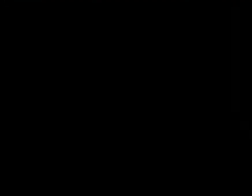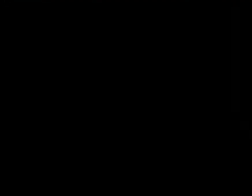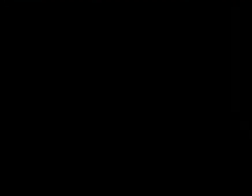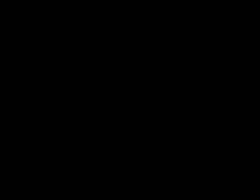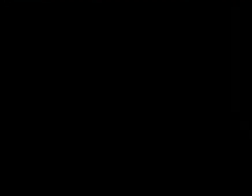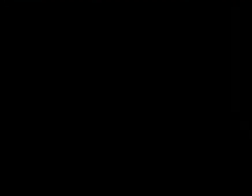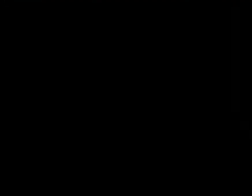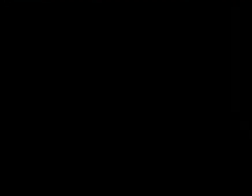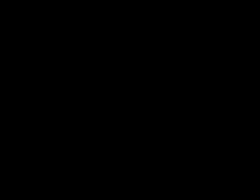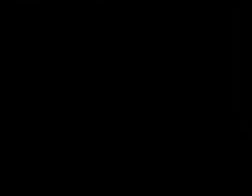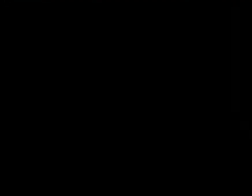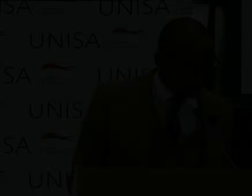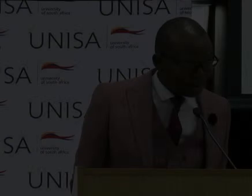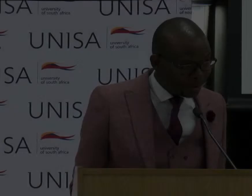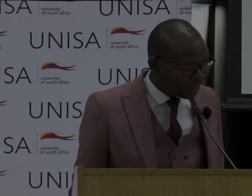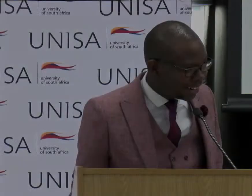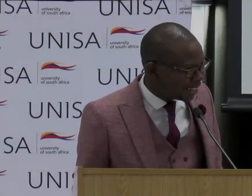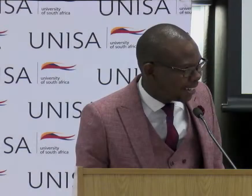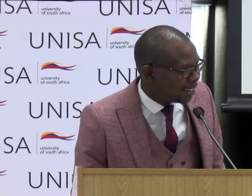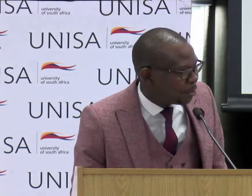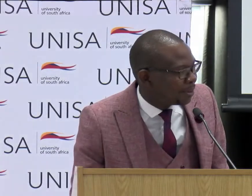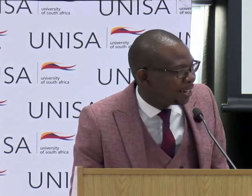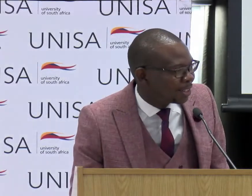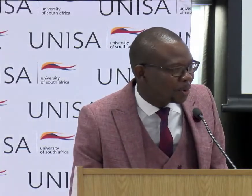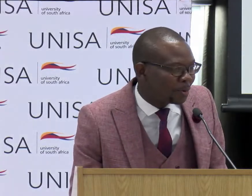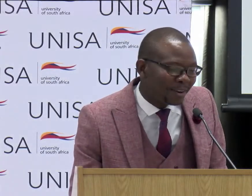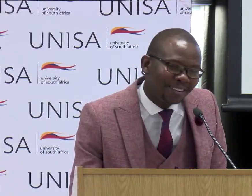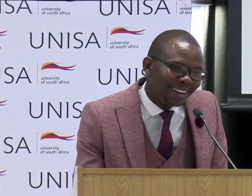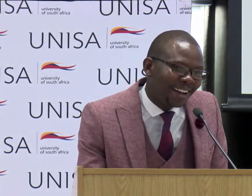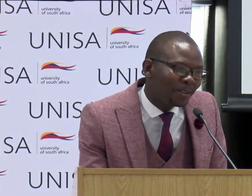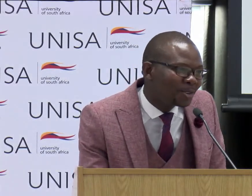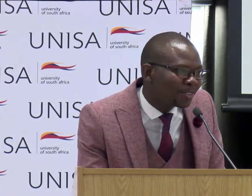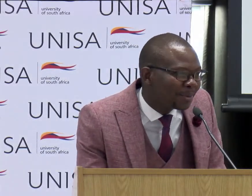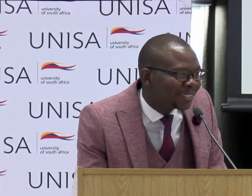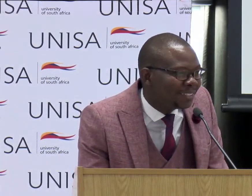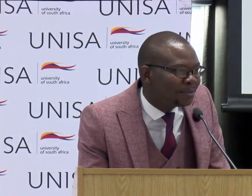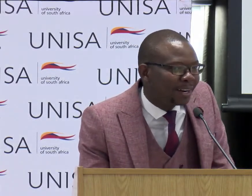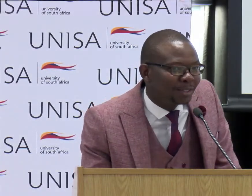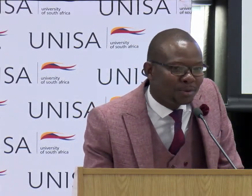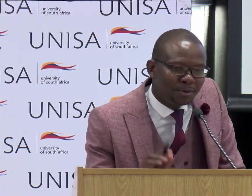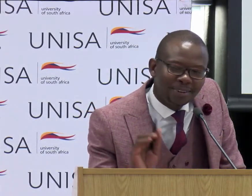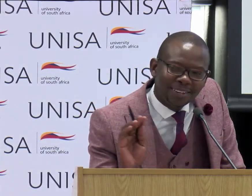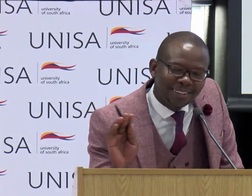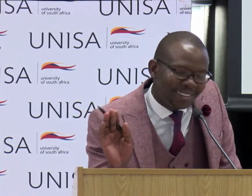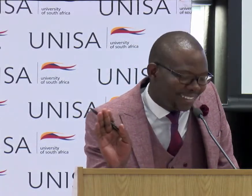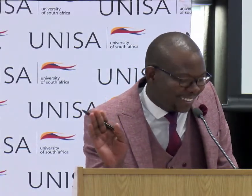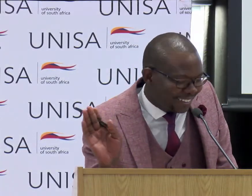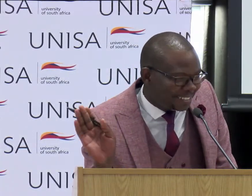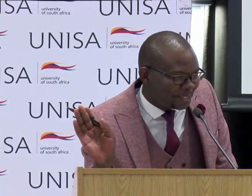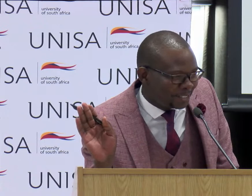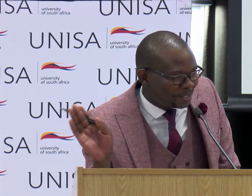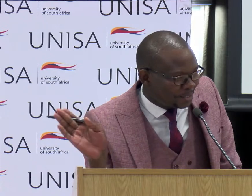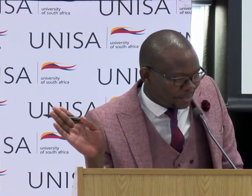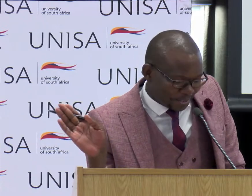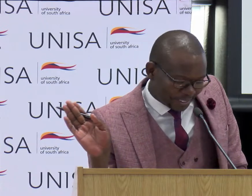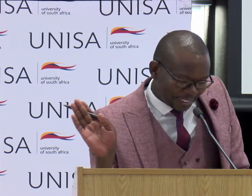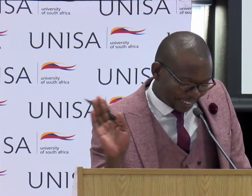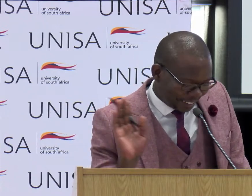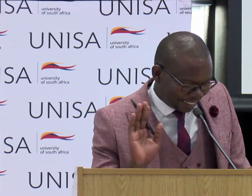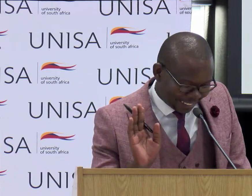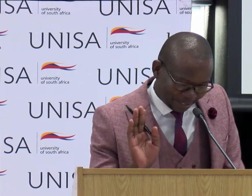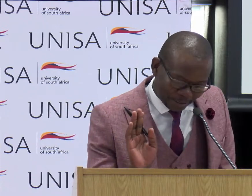yona polelo ke nyantšeng letsweleng kgona go kwa le ke le ka go bolela Sekgowa gore a o tšwa Masedibu High School.